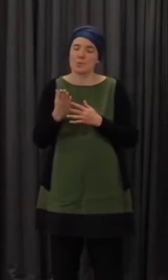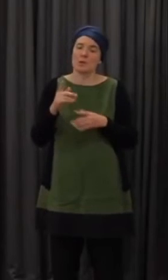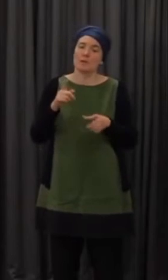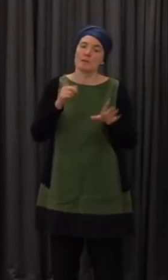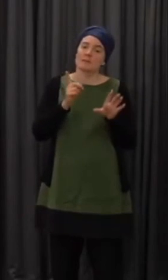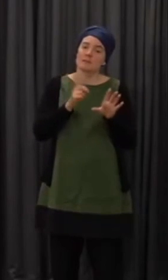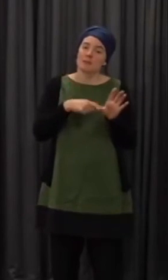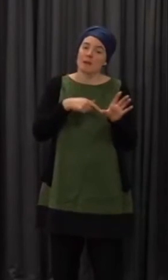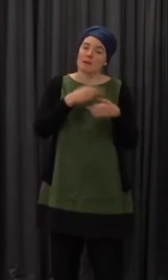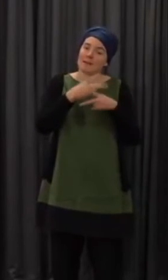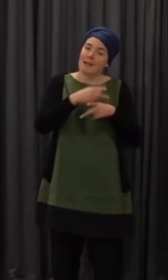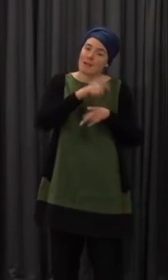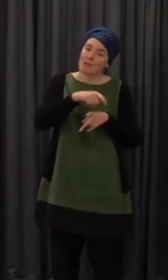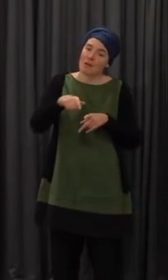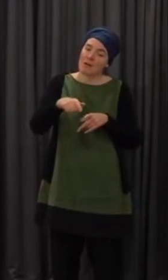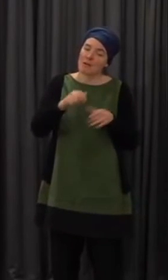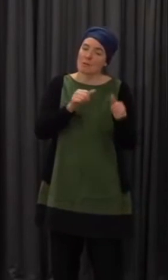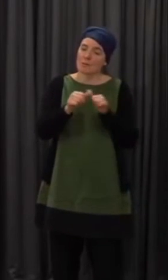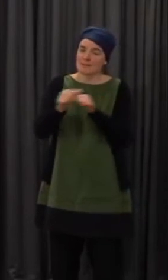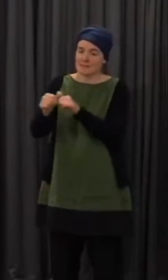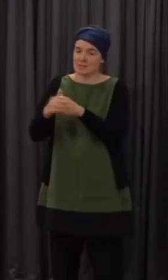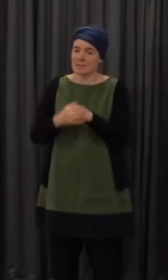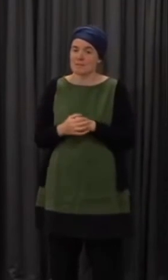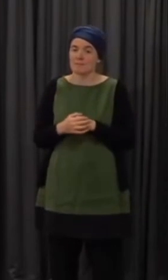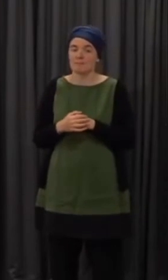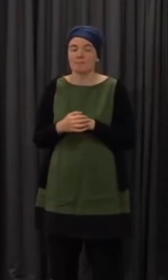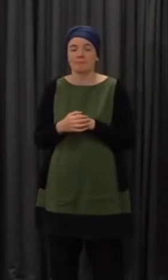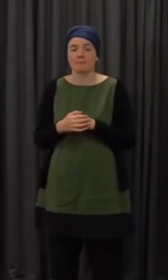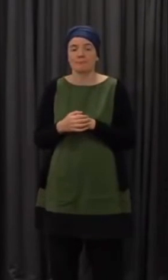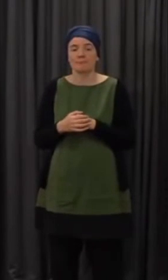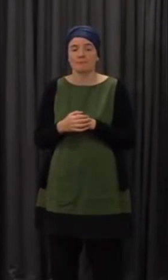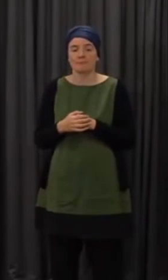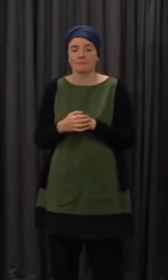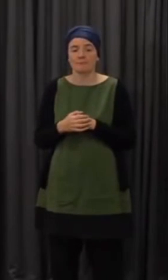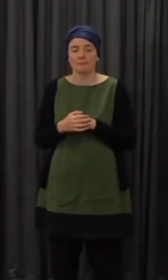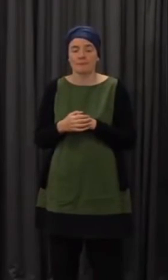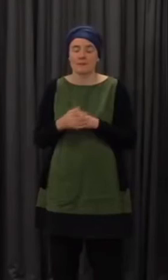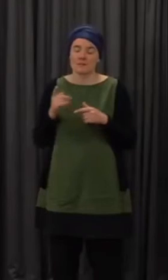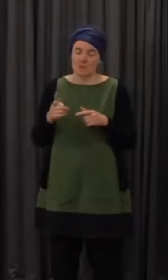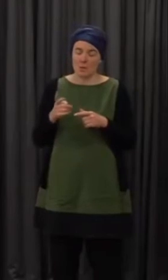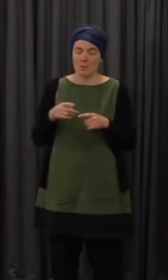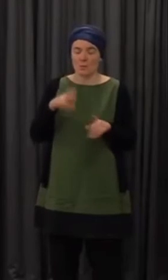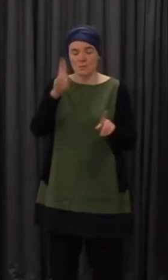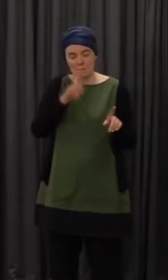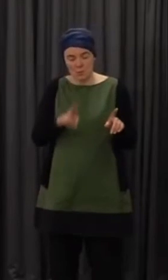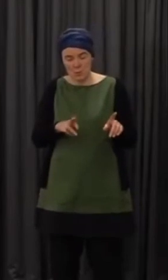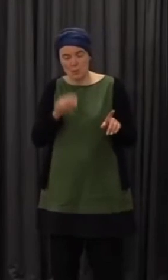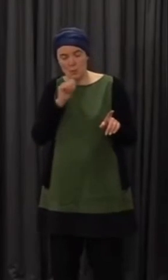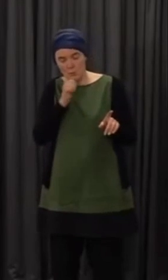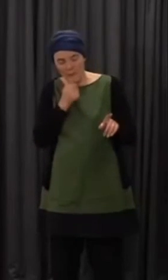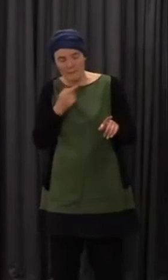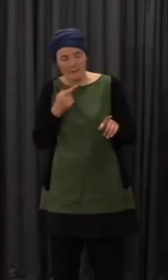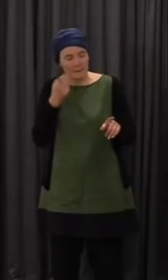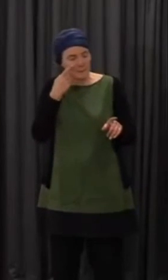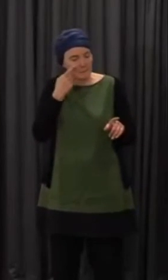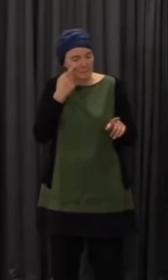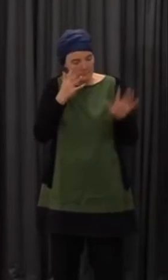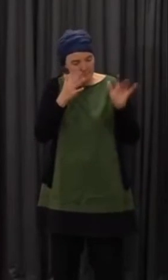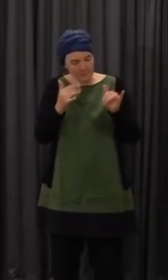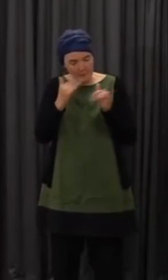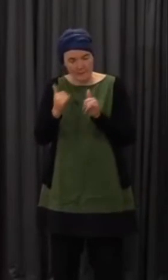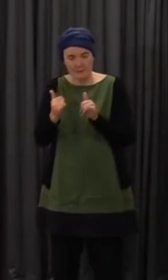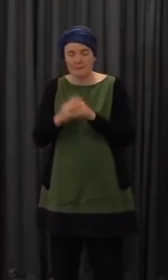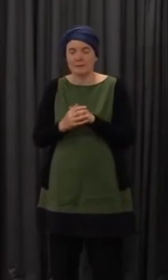organisations, just as we will have our eye on this issue in the school context. I want to give you and the